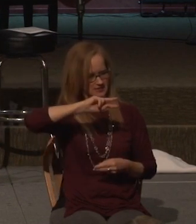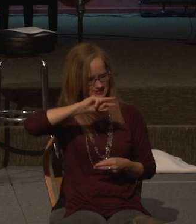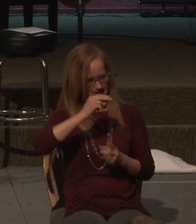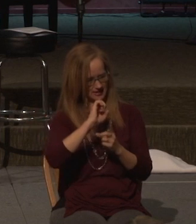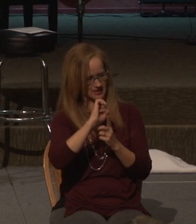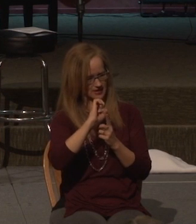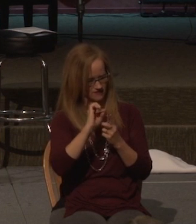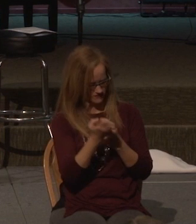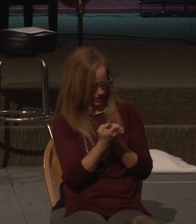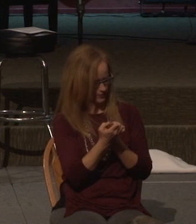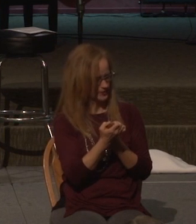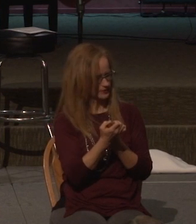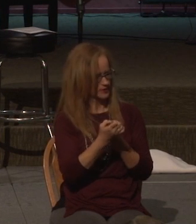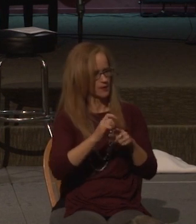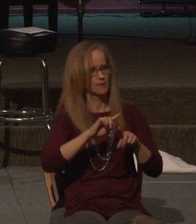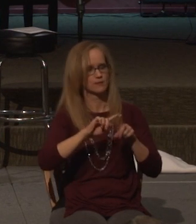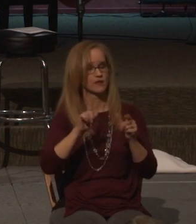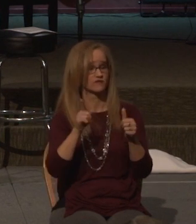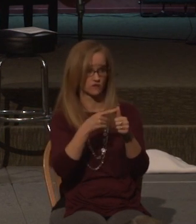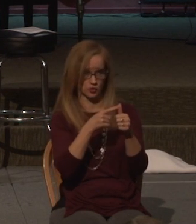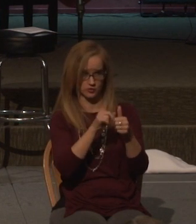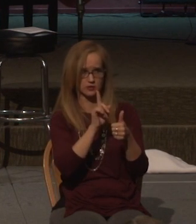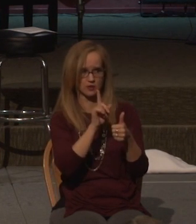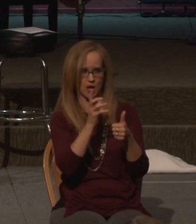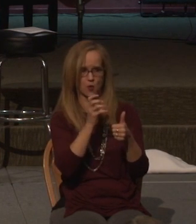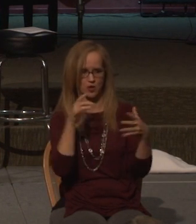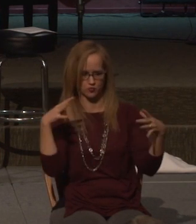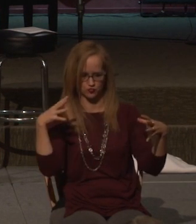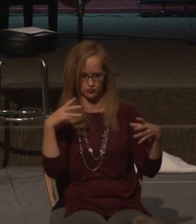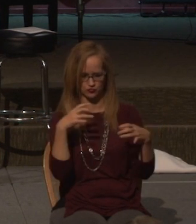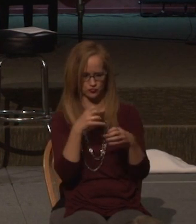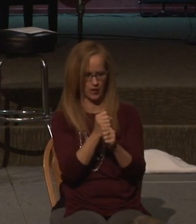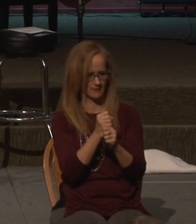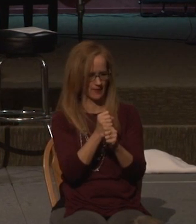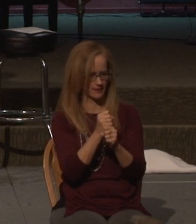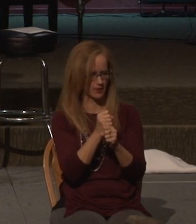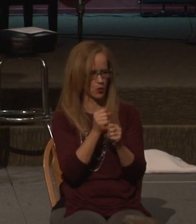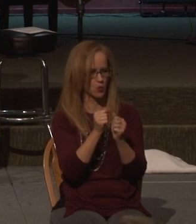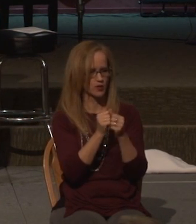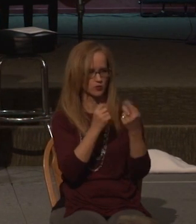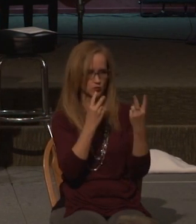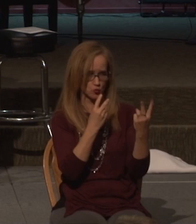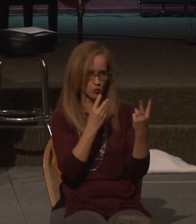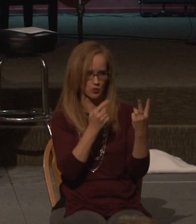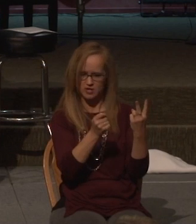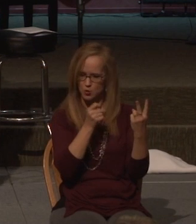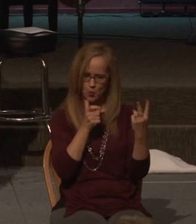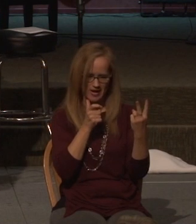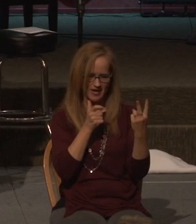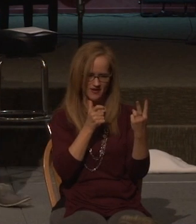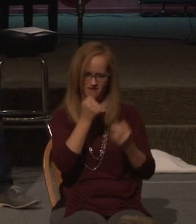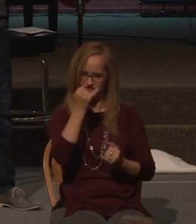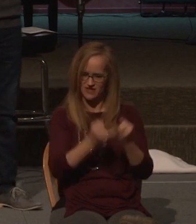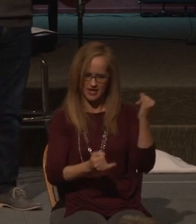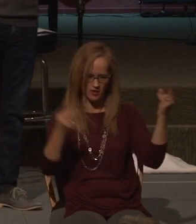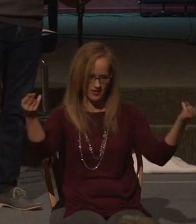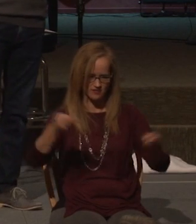environment. But first, here's what I want to do. I want to wrap up with two really quick final